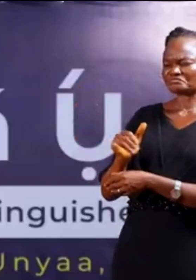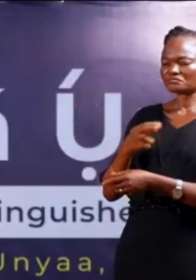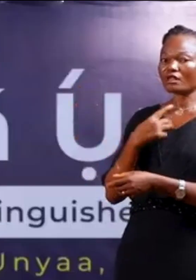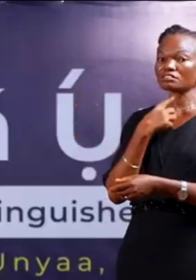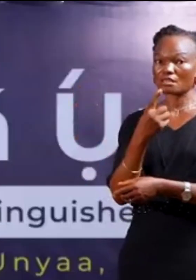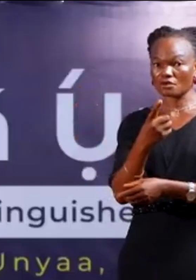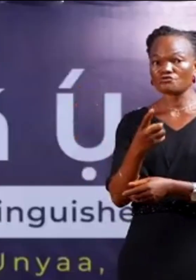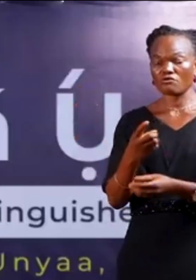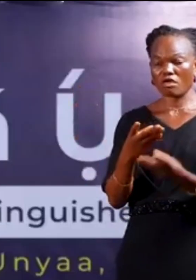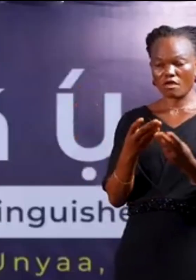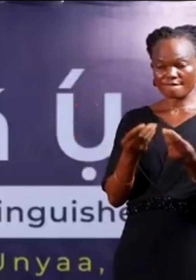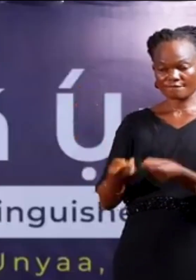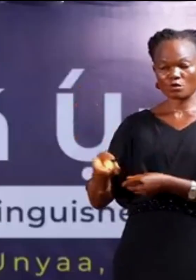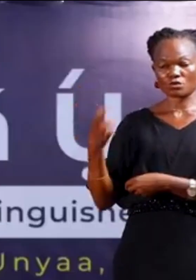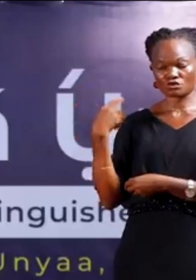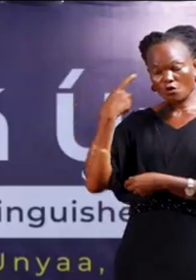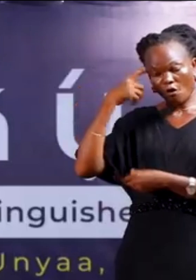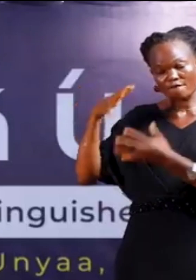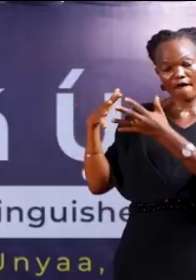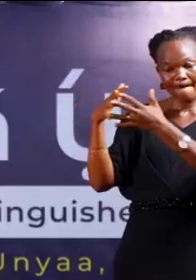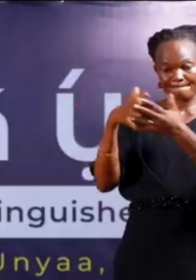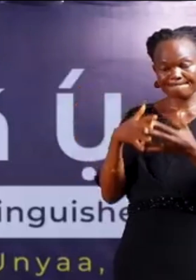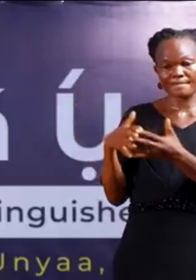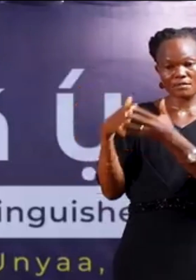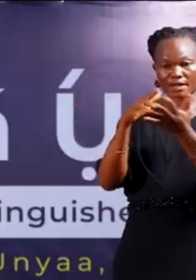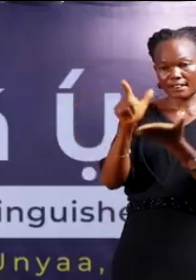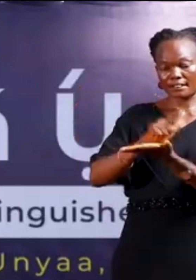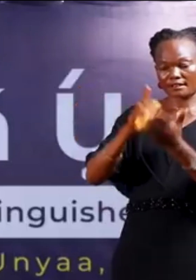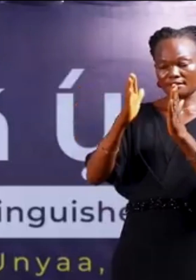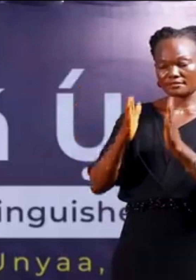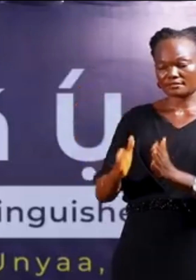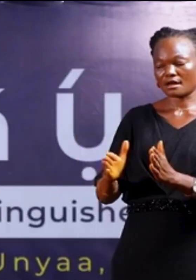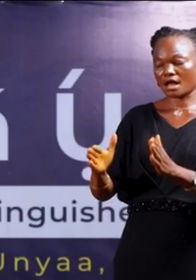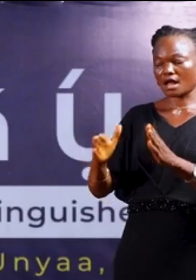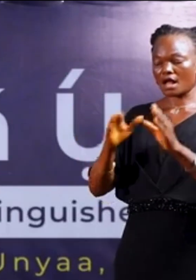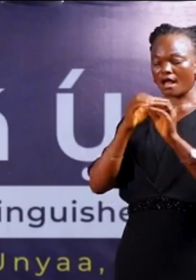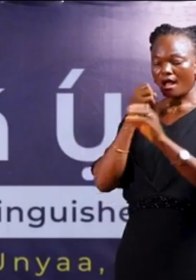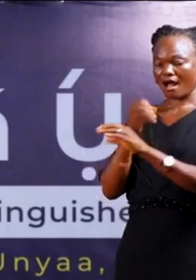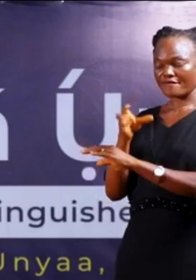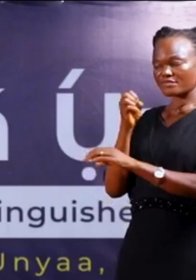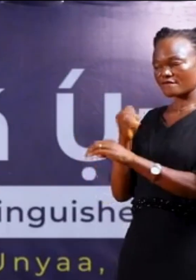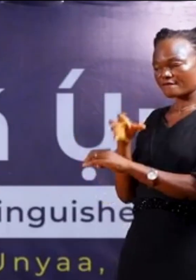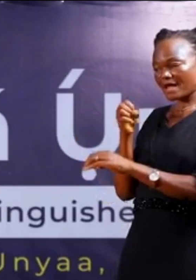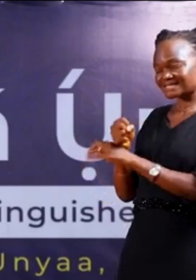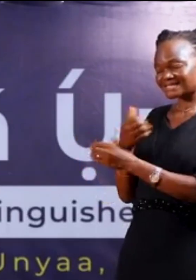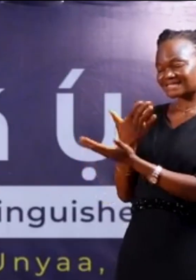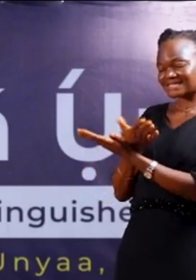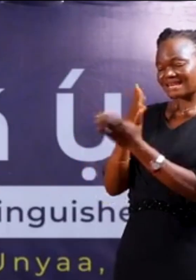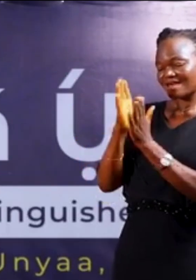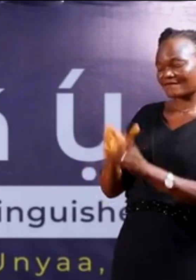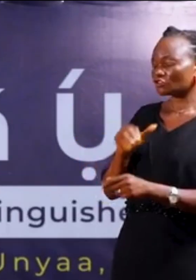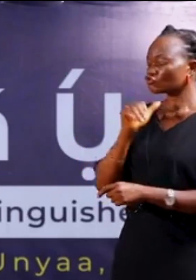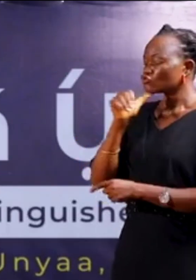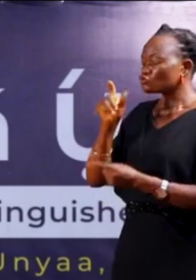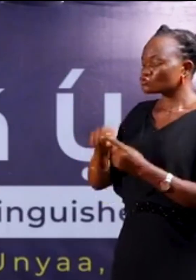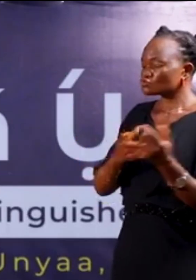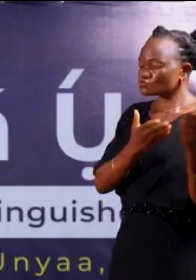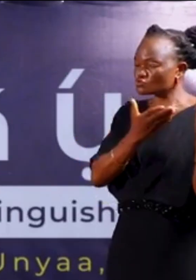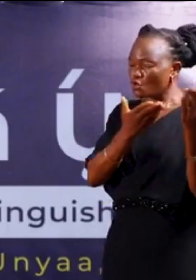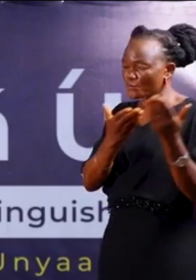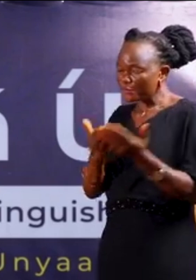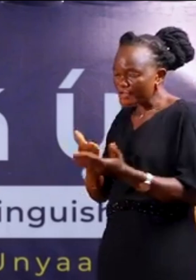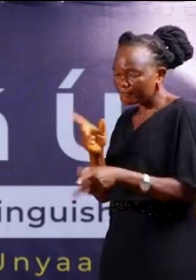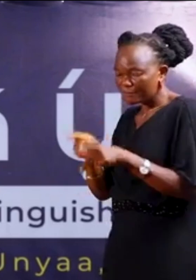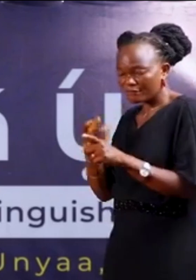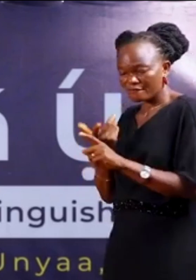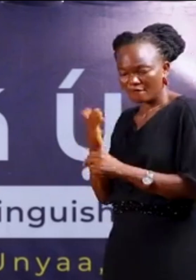history of American planters advising slavers not to bring people from the Bight